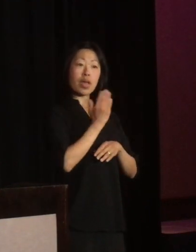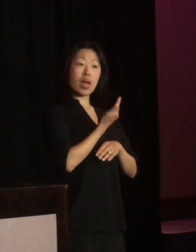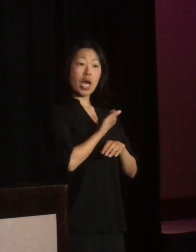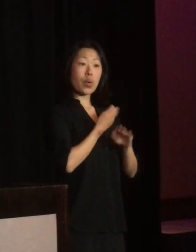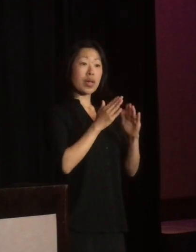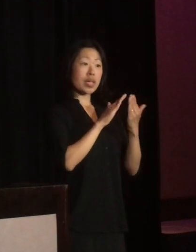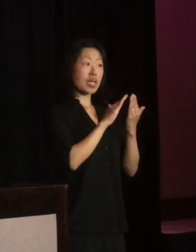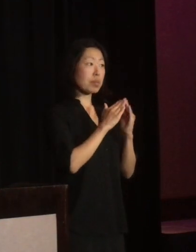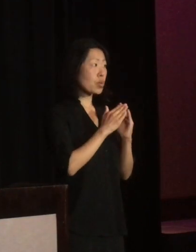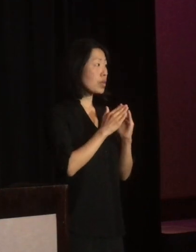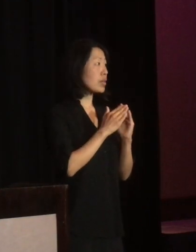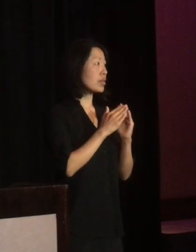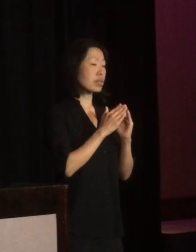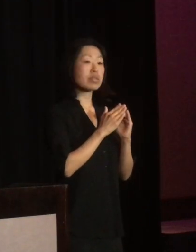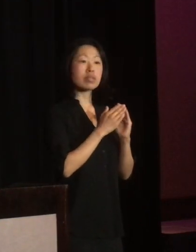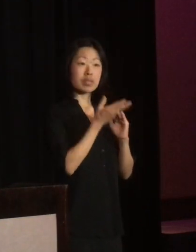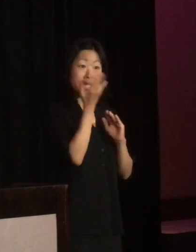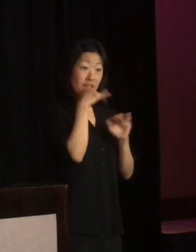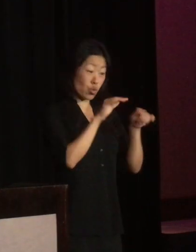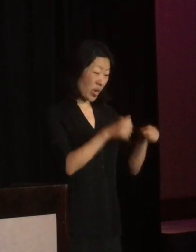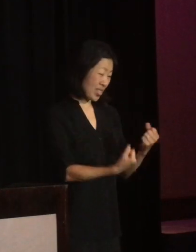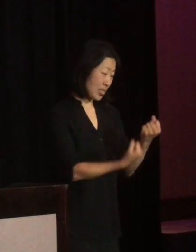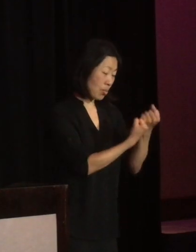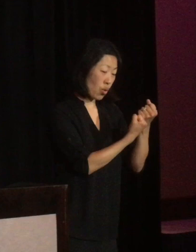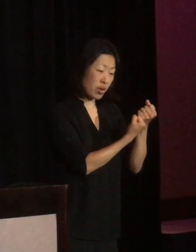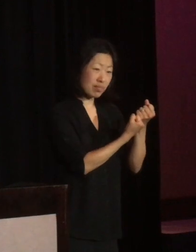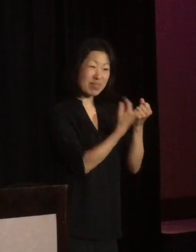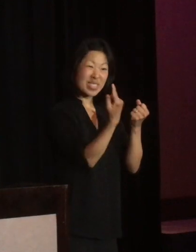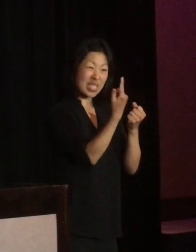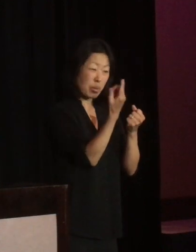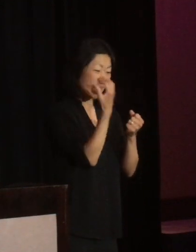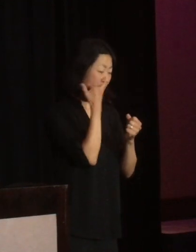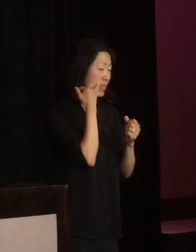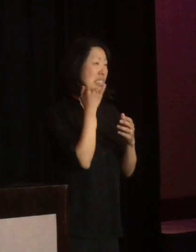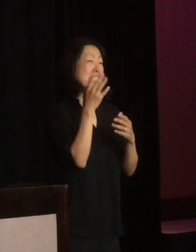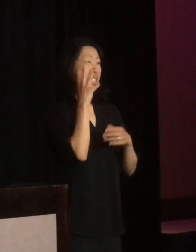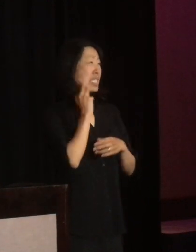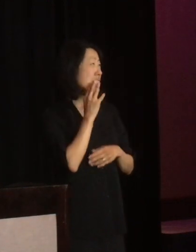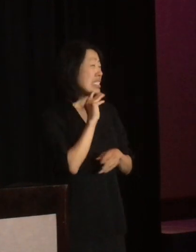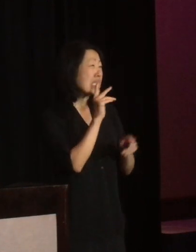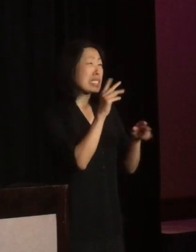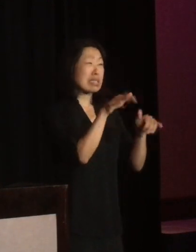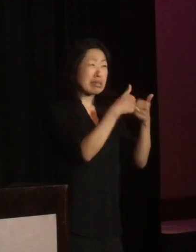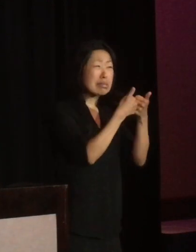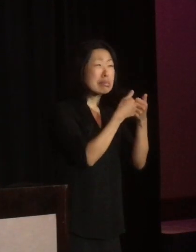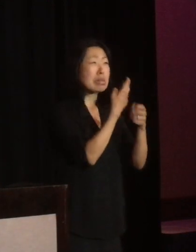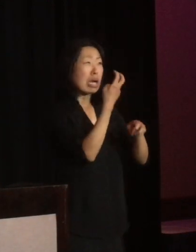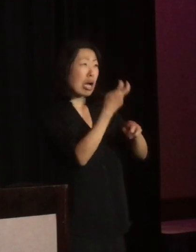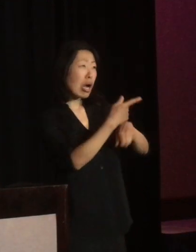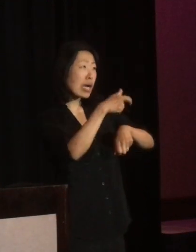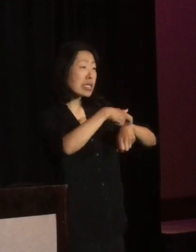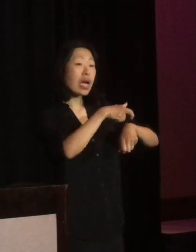who is and what is supporting an individual that might be going through a hard time, if you can get through that hard time, it might get better.